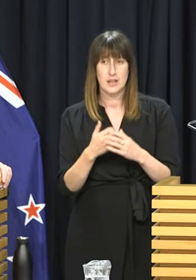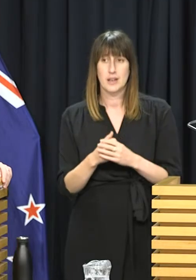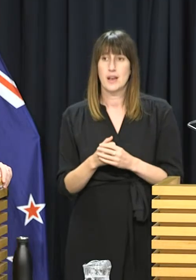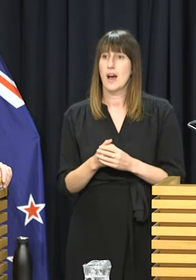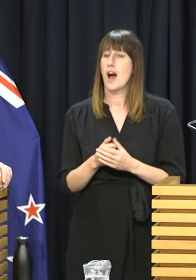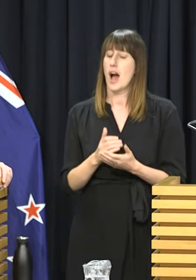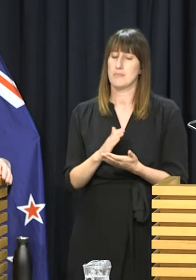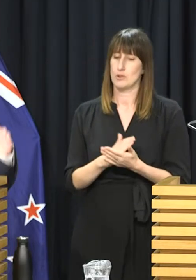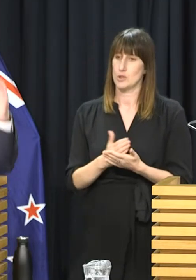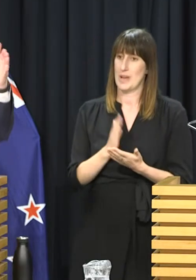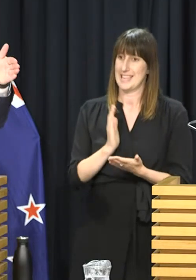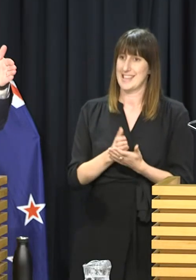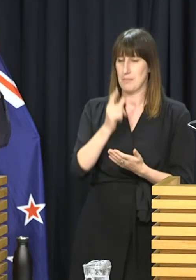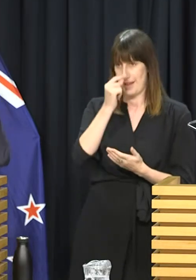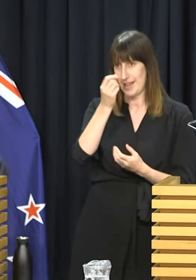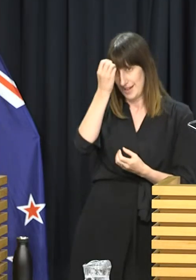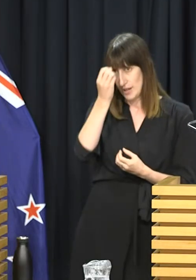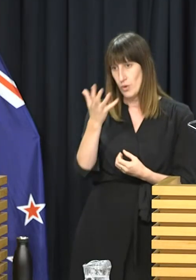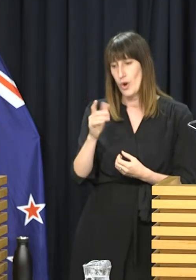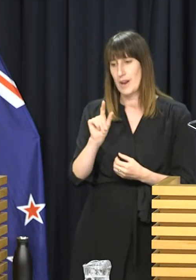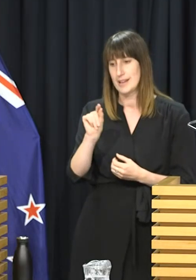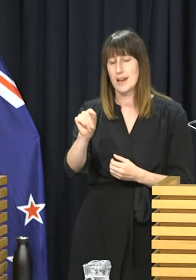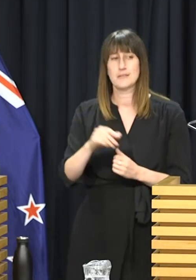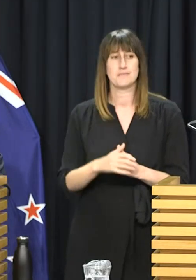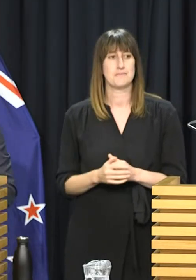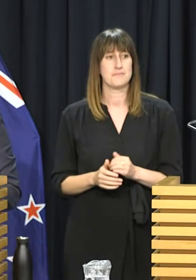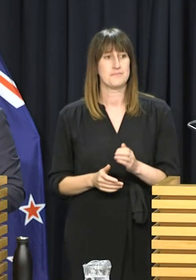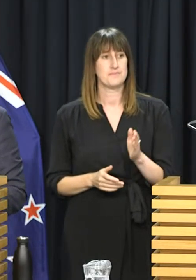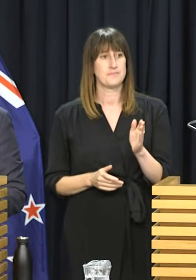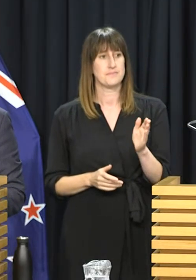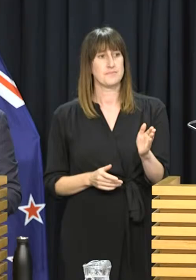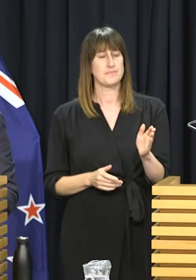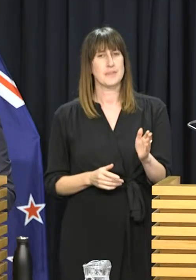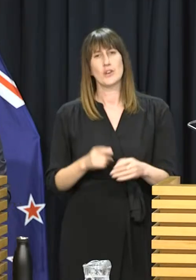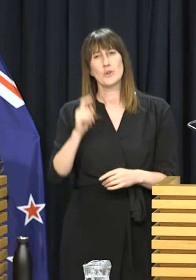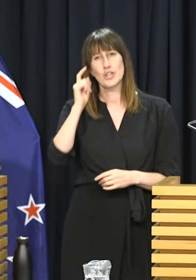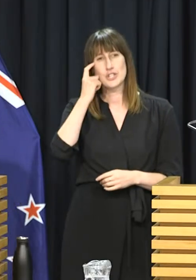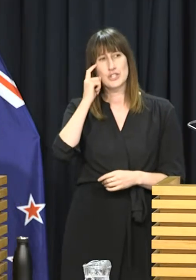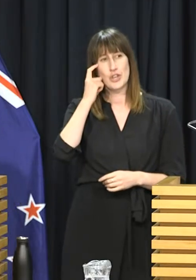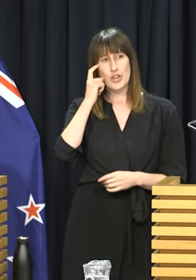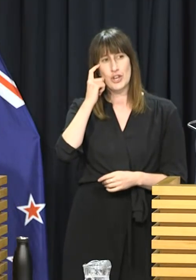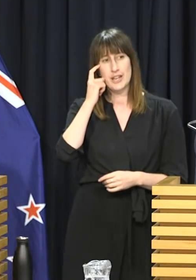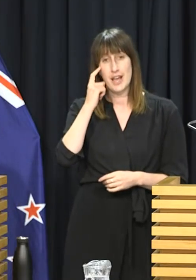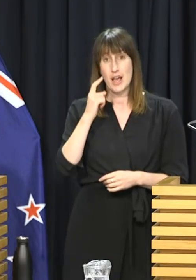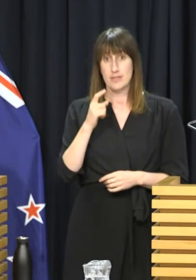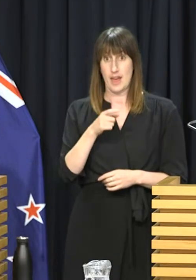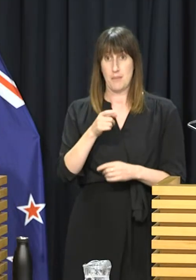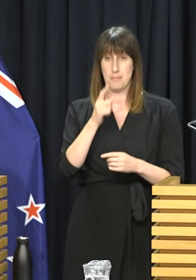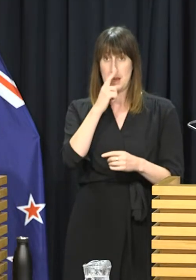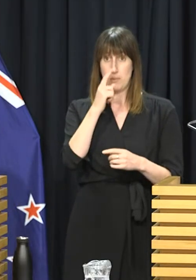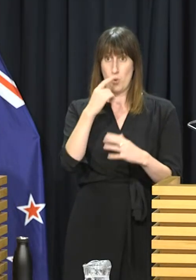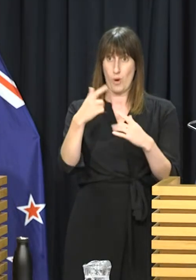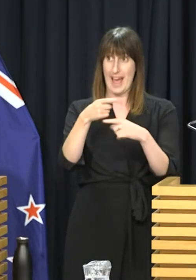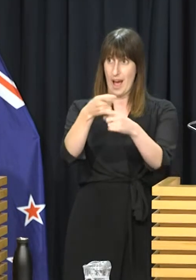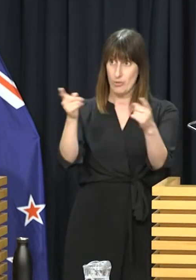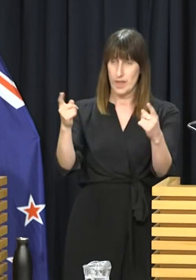but we can come back to you on that. Are you concerned that when people at home hear that someone's had 2 vaccinations and has